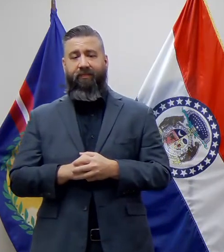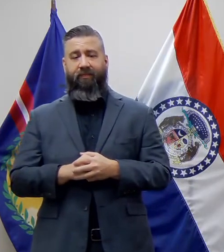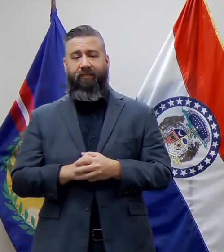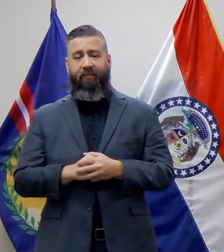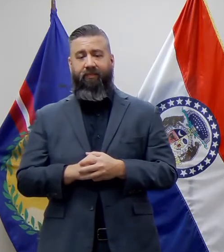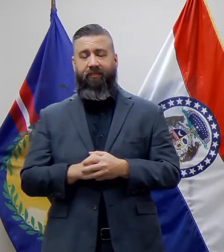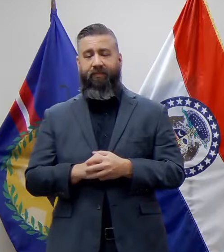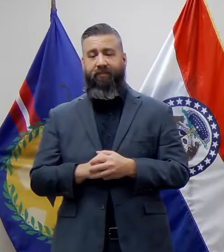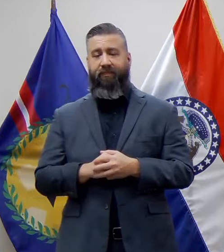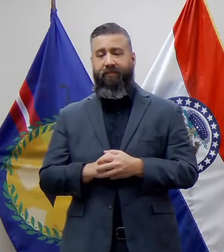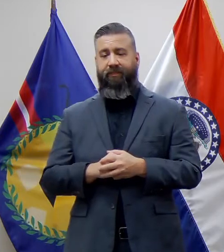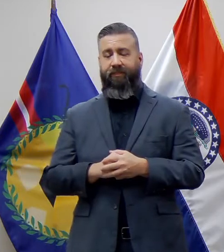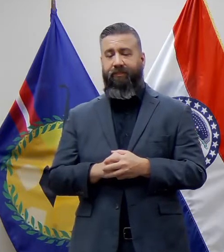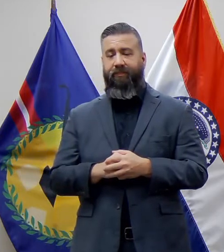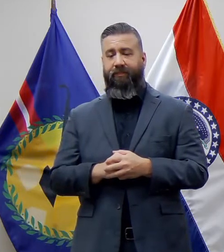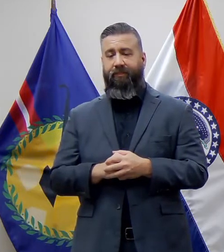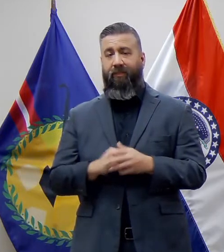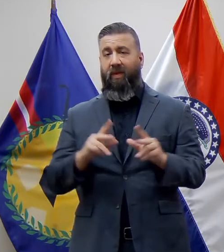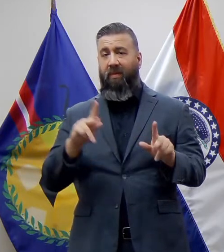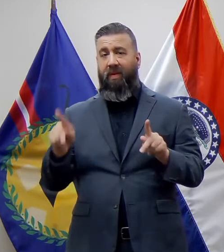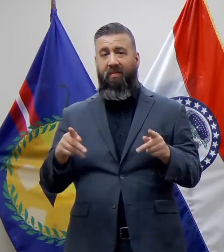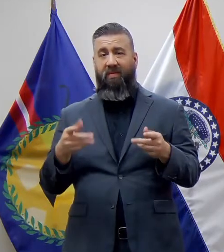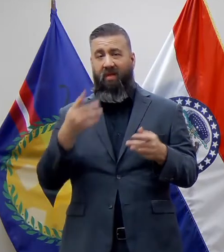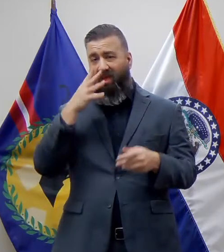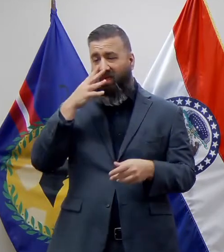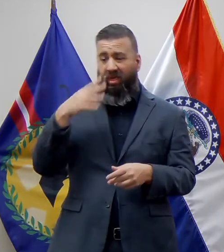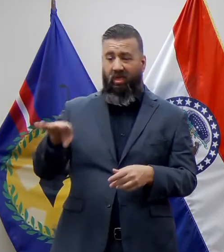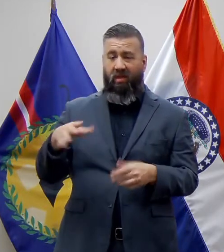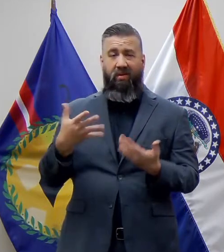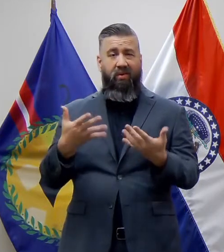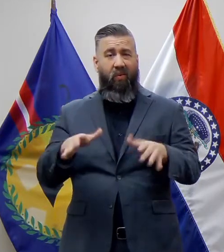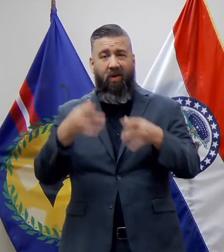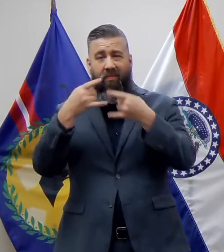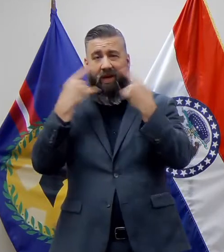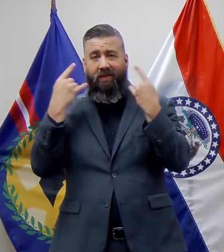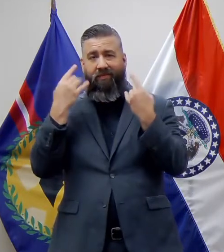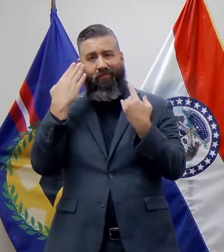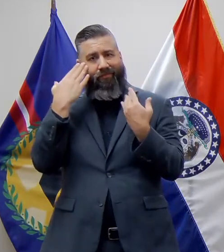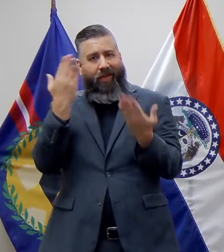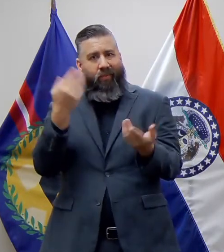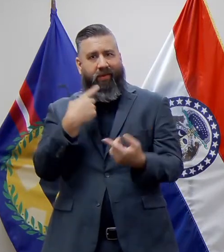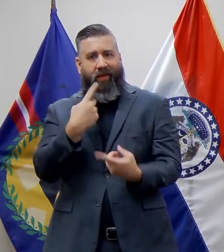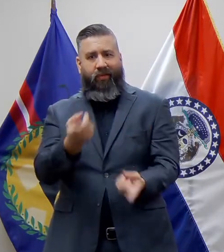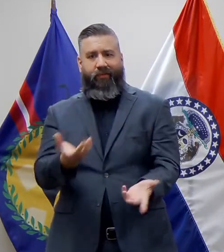the folks that don't want to do something simple like put on a mask, I don't know what to say.